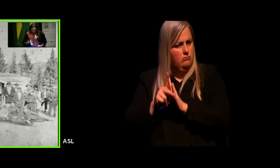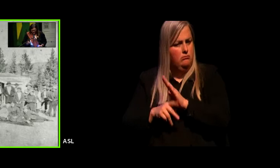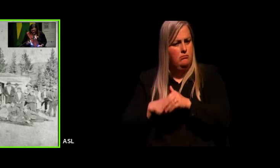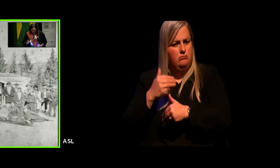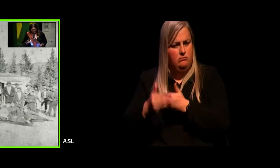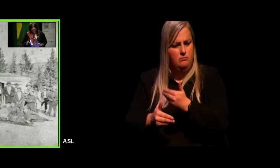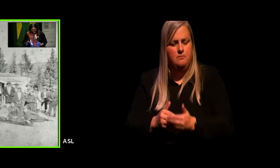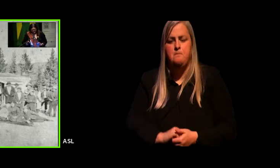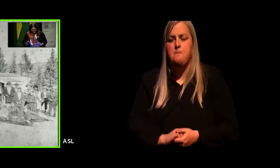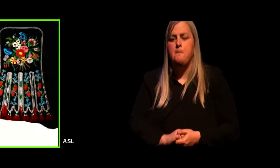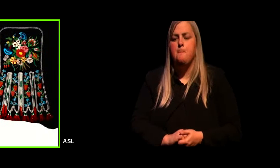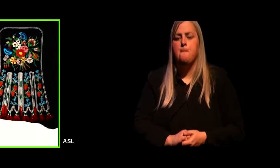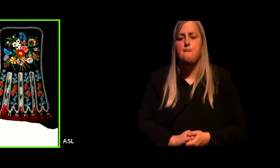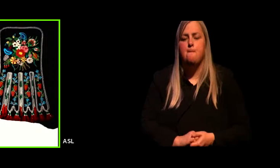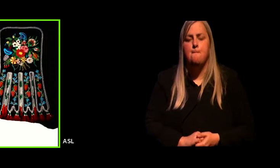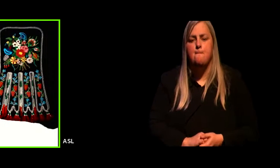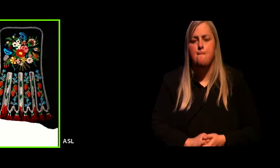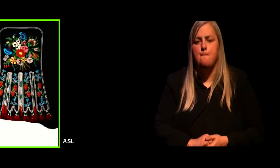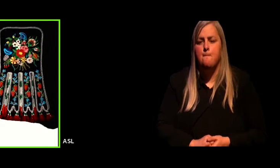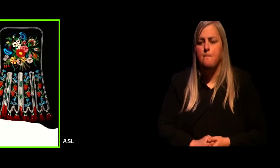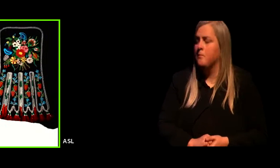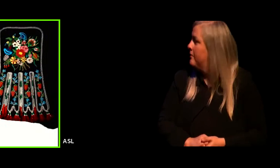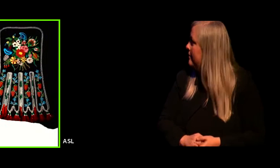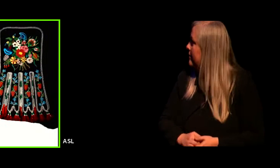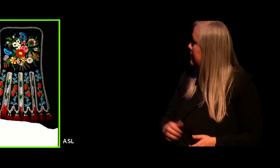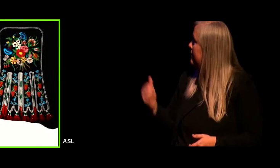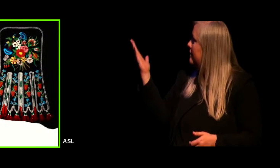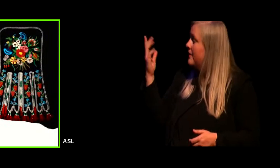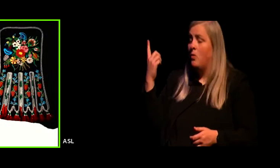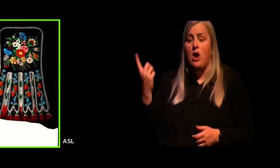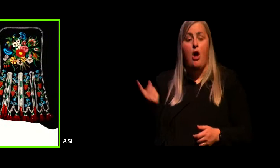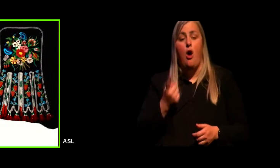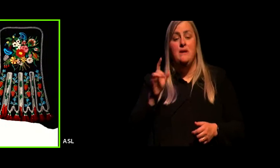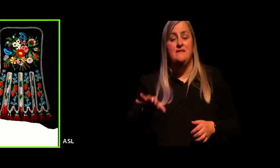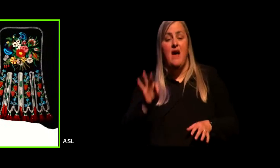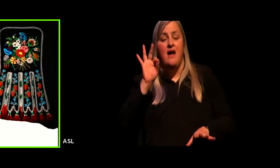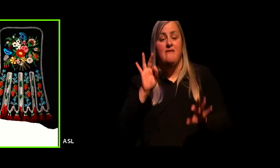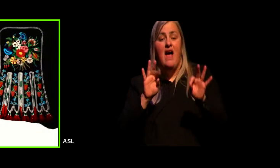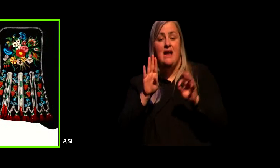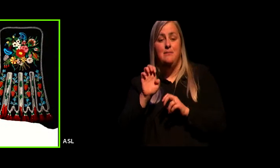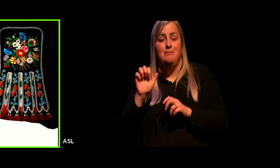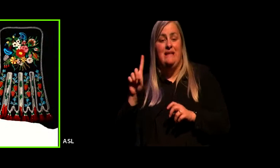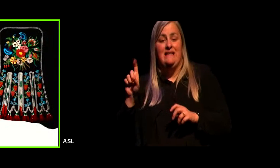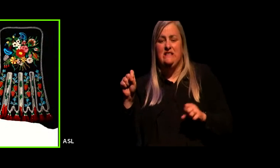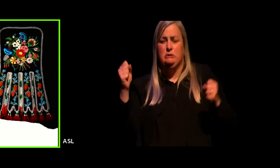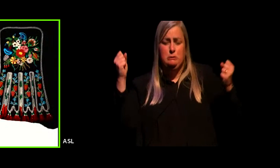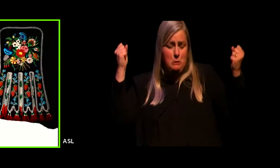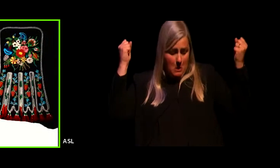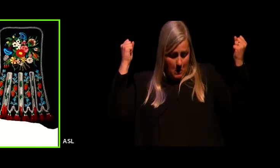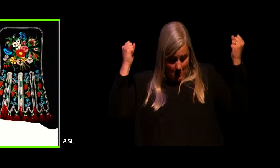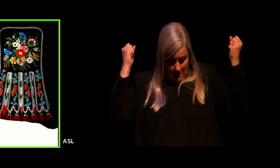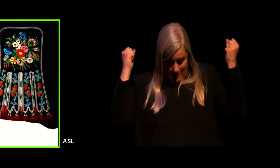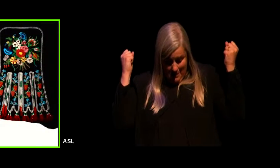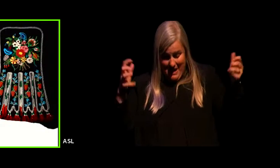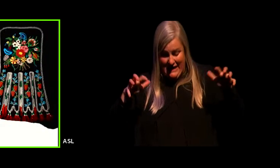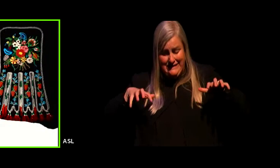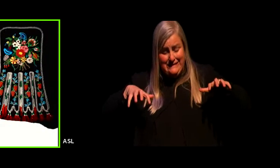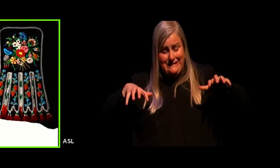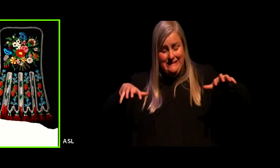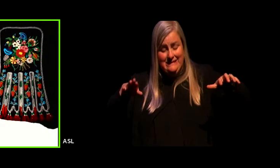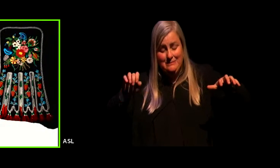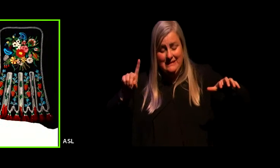We also find beads, so many beads. If you're looking for beads at a Métis archaeological site, you will find them